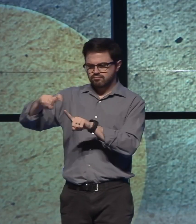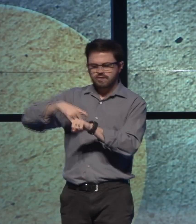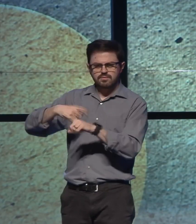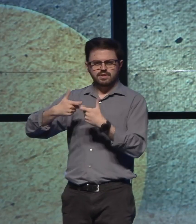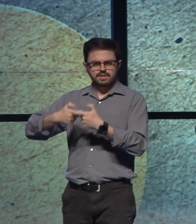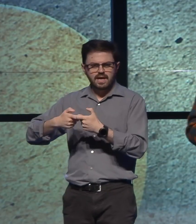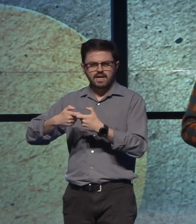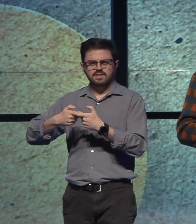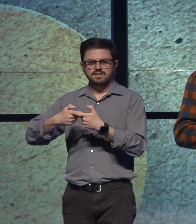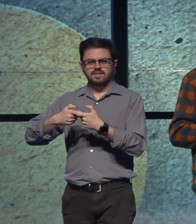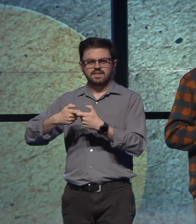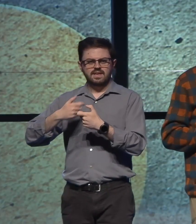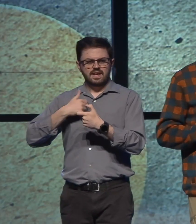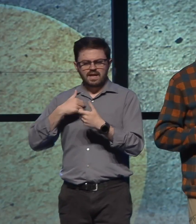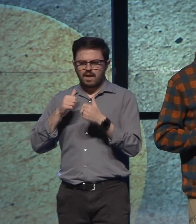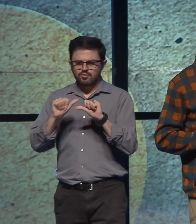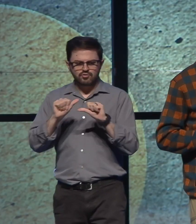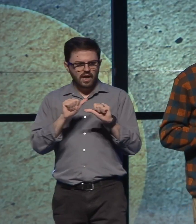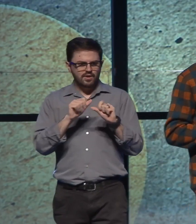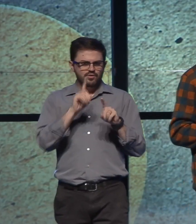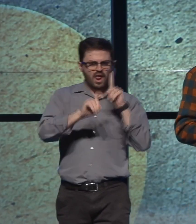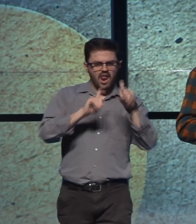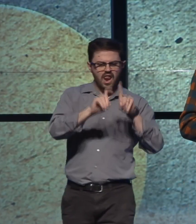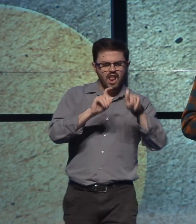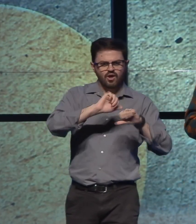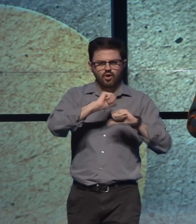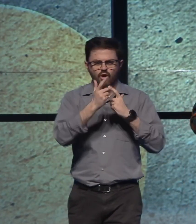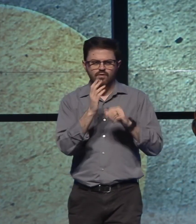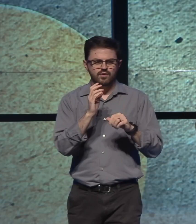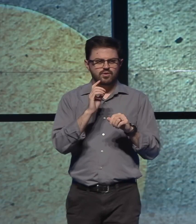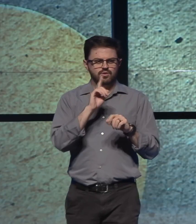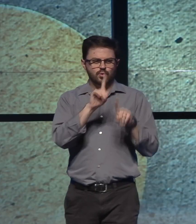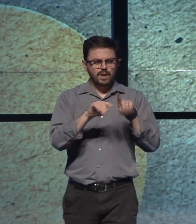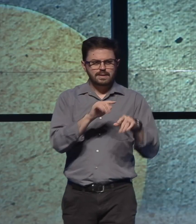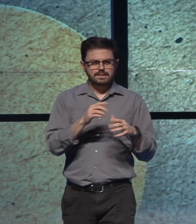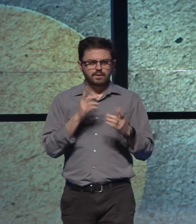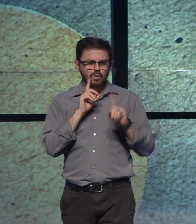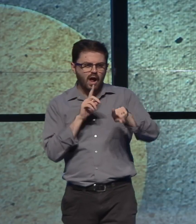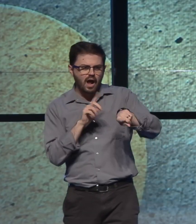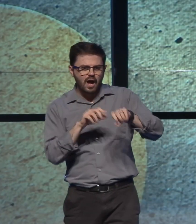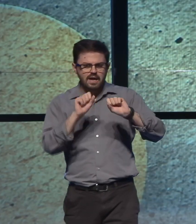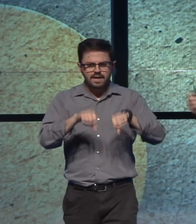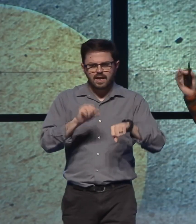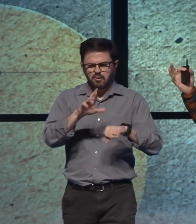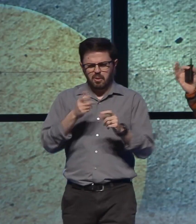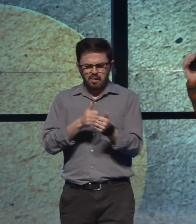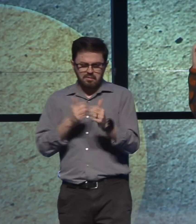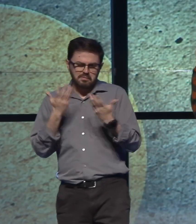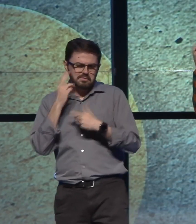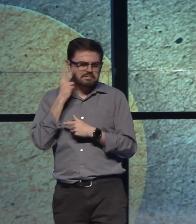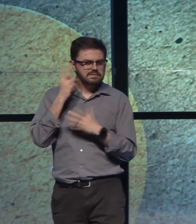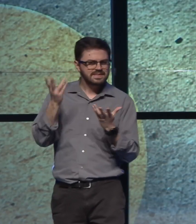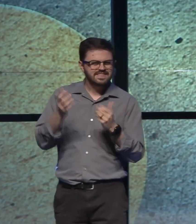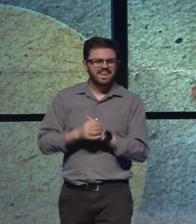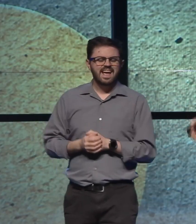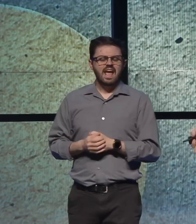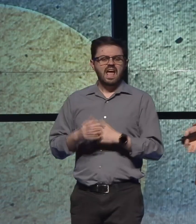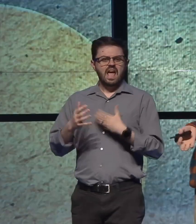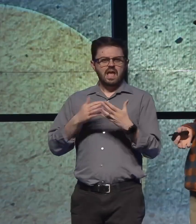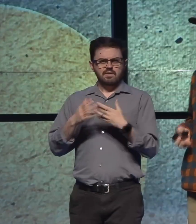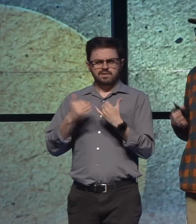answer or avoid as many questions as possible during that time. So we are in our series,